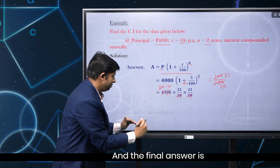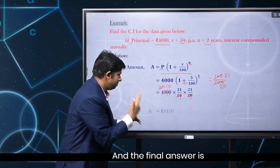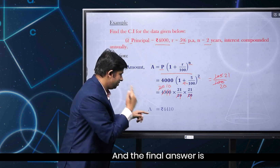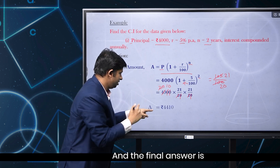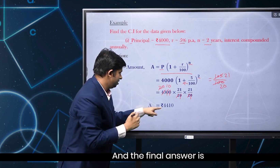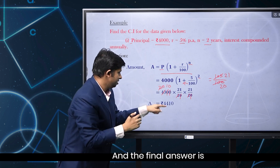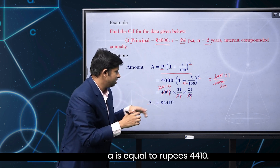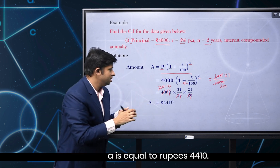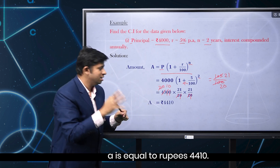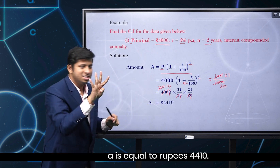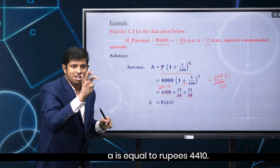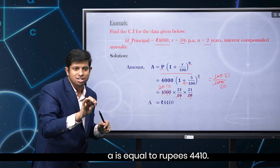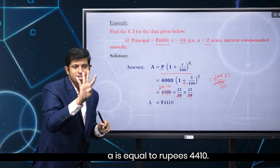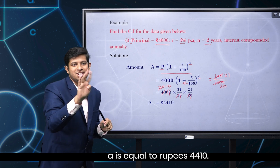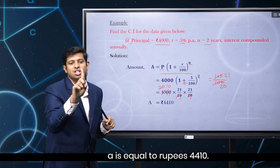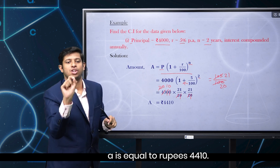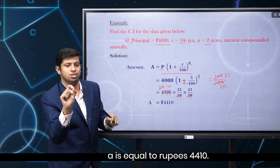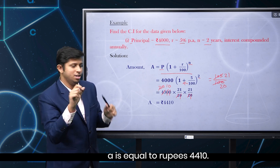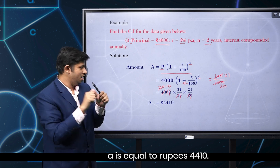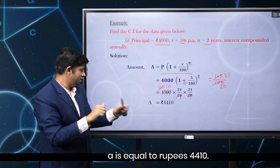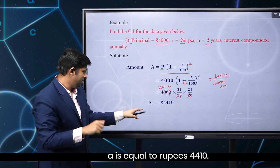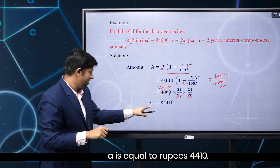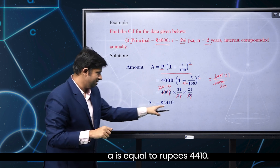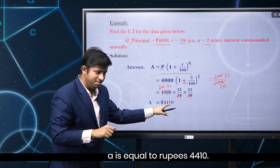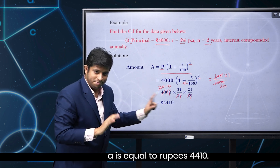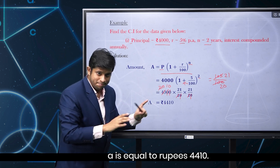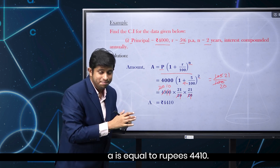and the final answer is A is equals to rupees 4,410.